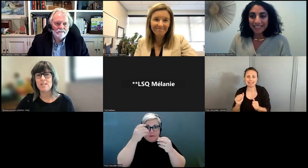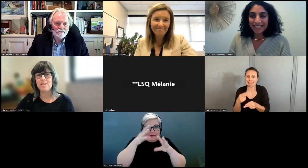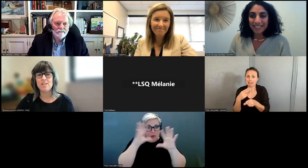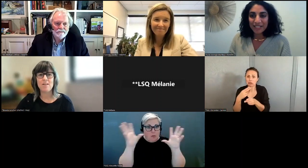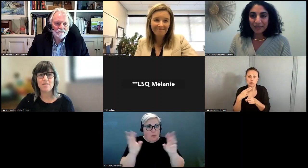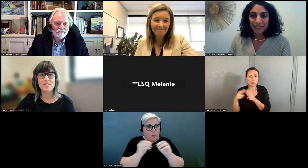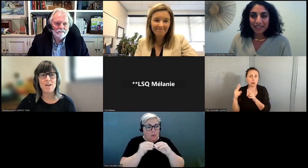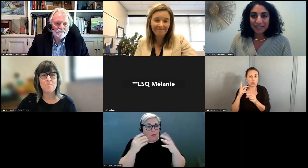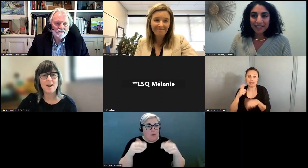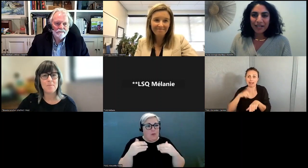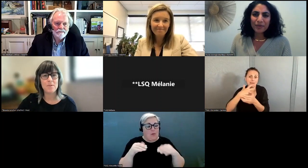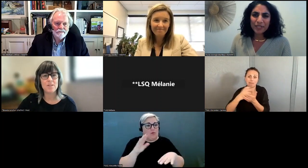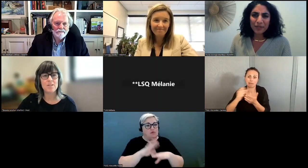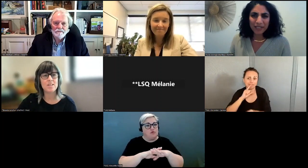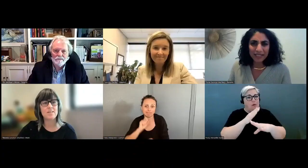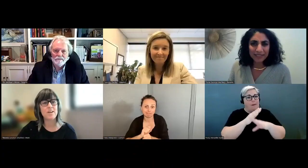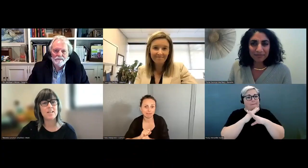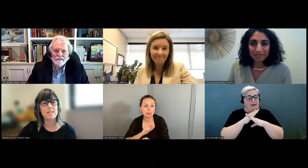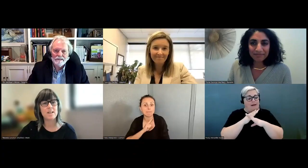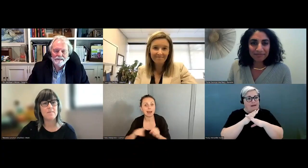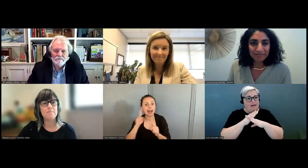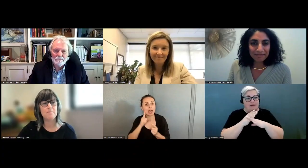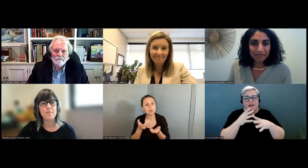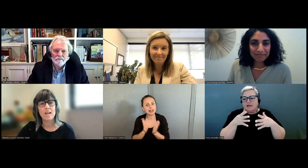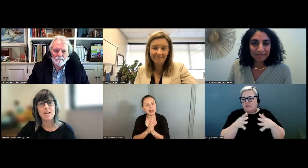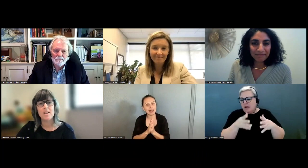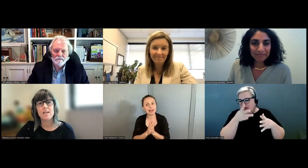we're essentially out of time, but I'm going to just invite